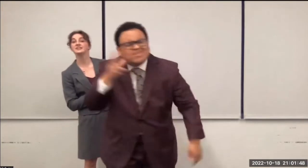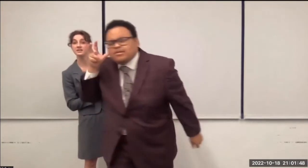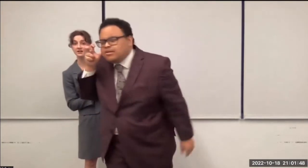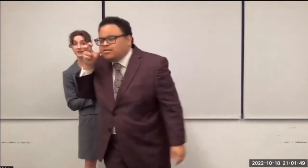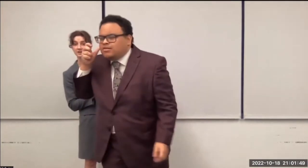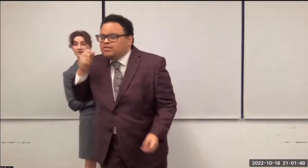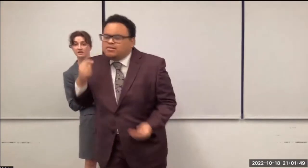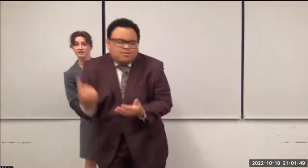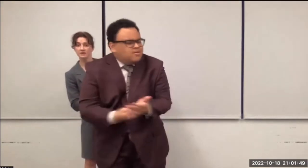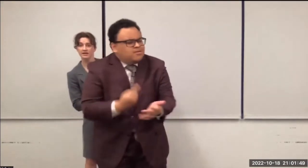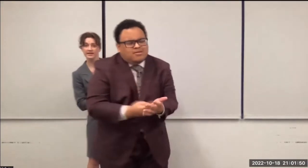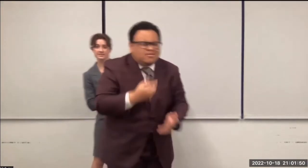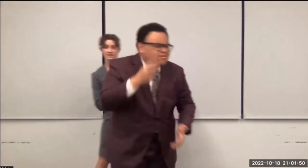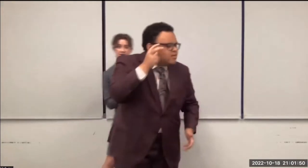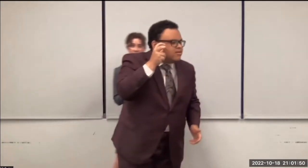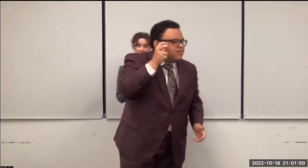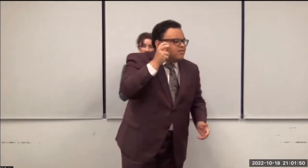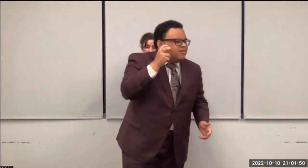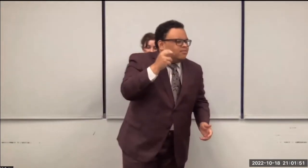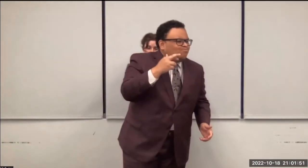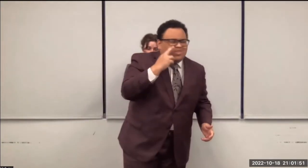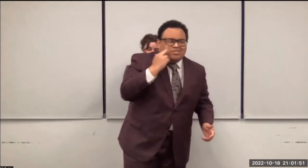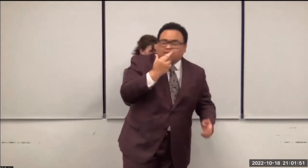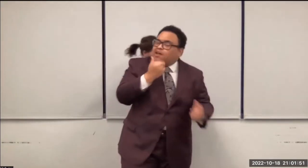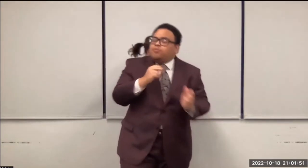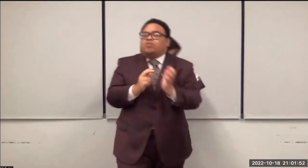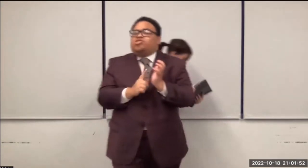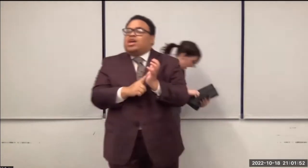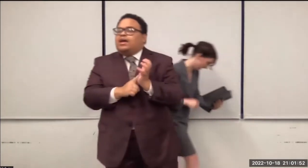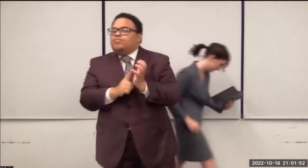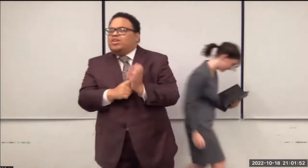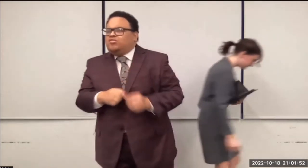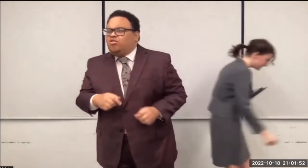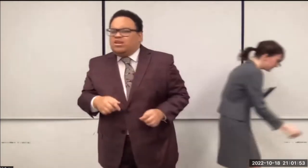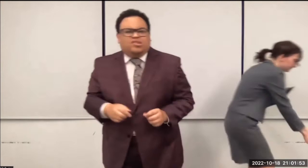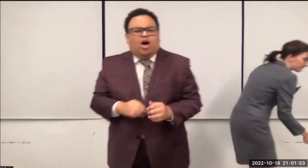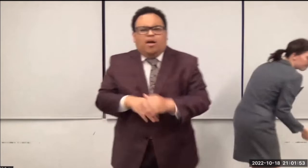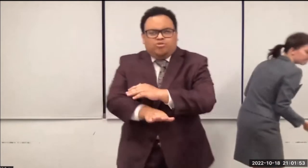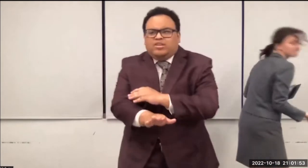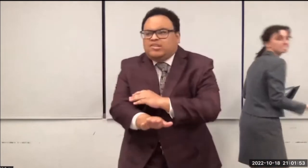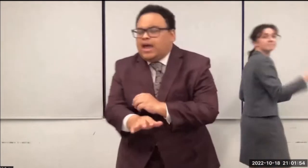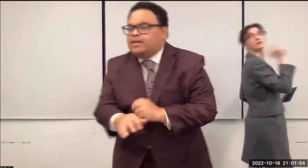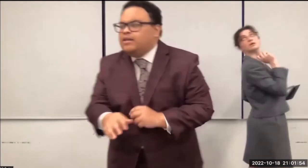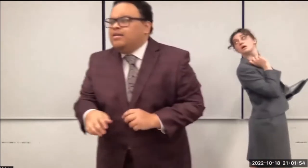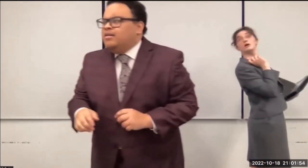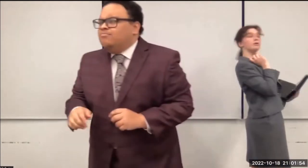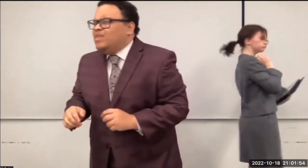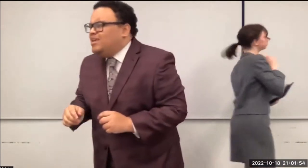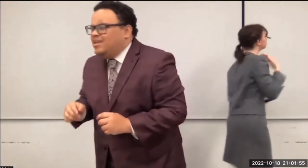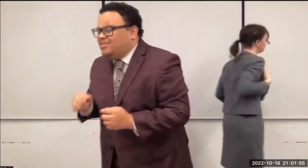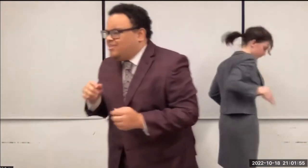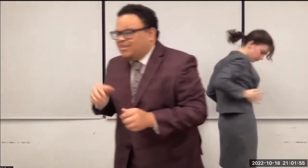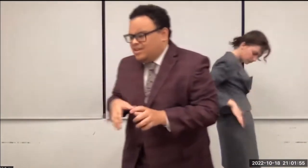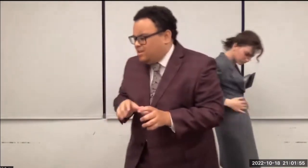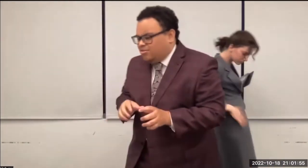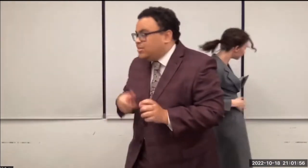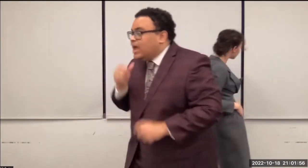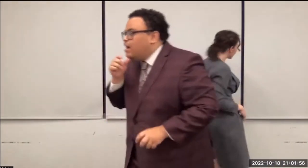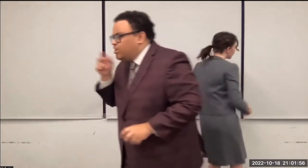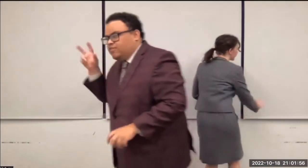hear. He doesn't hear. The diner bell chime as Curtis hobbled inside. He doesn't hear the sound his